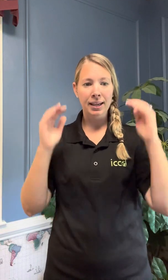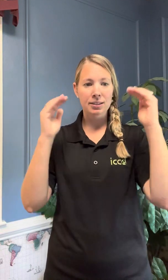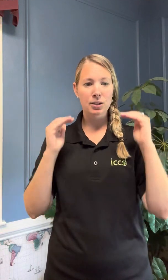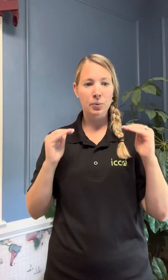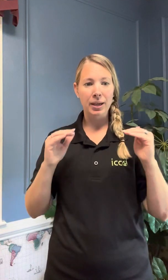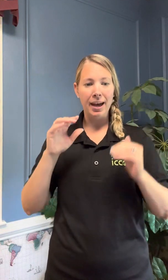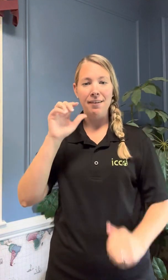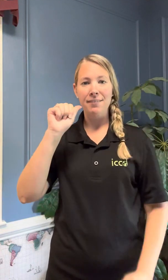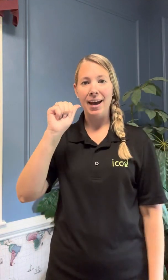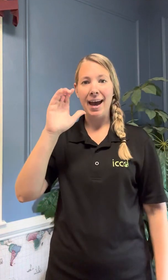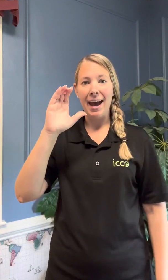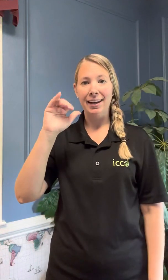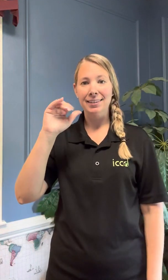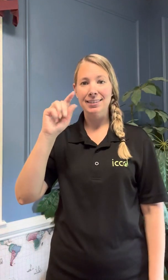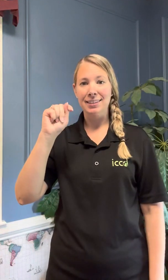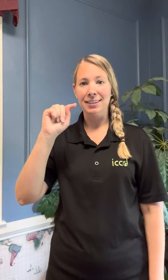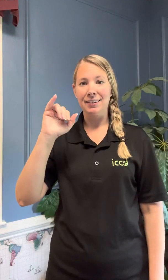Next, we have active.